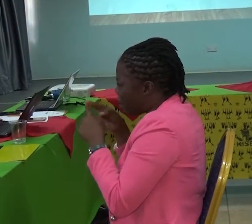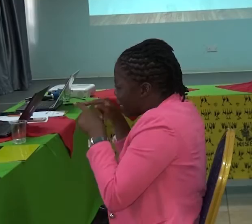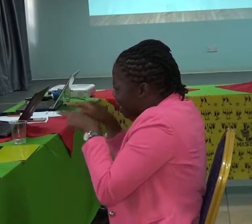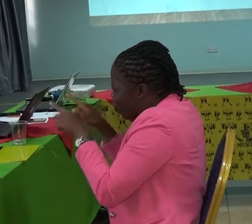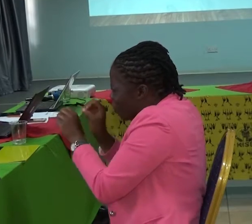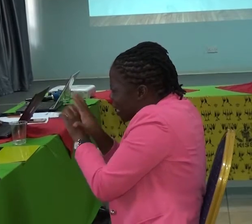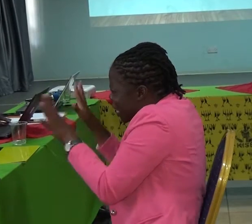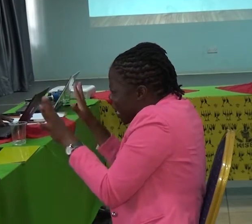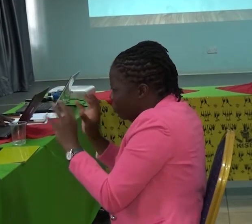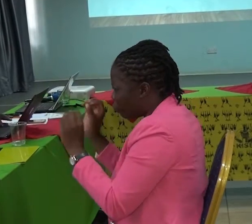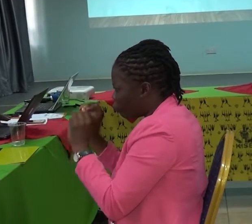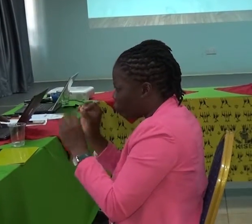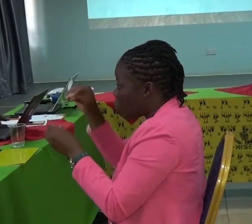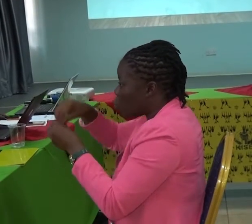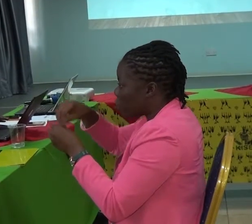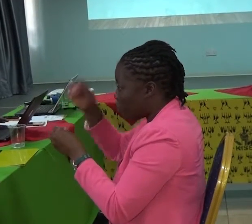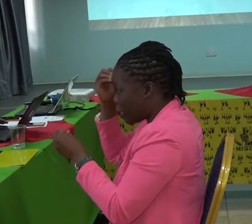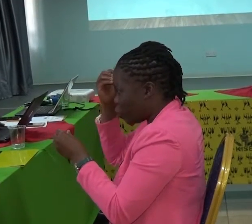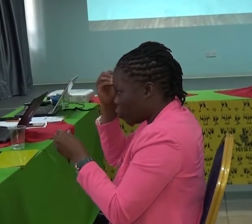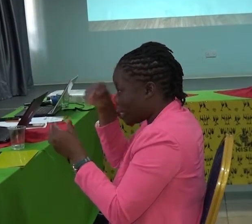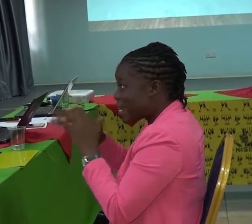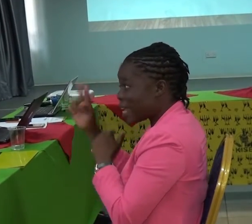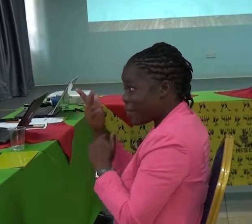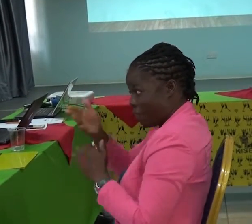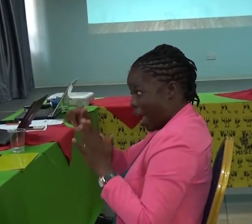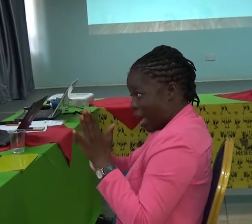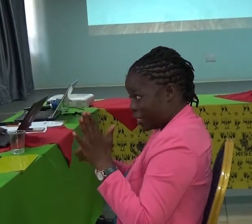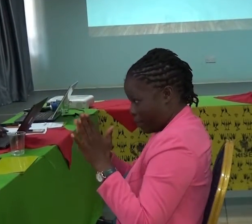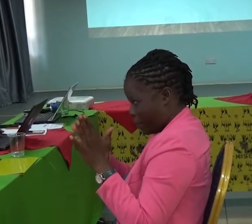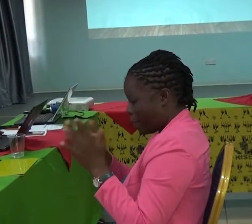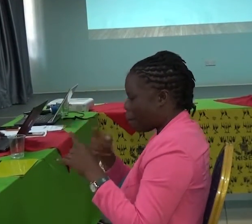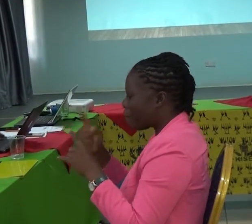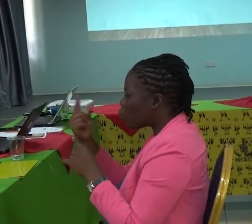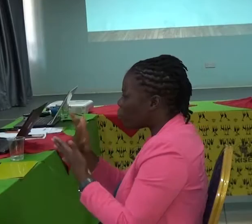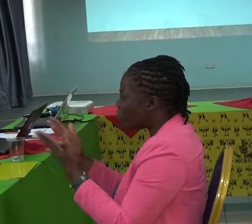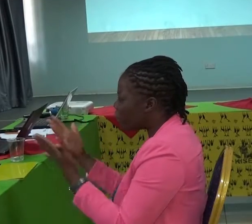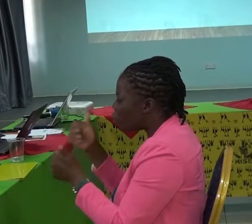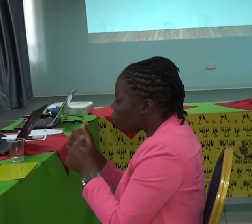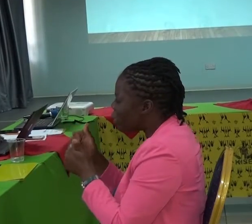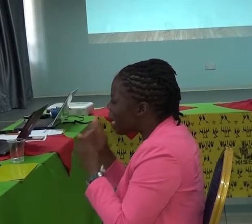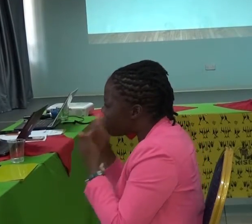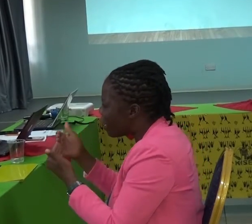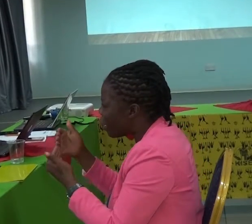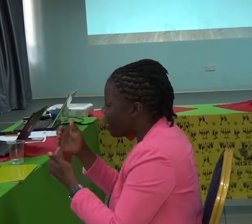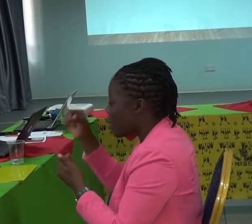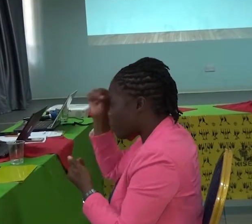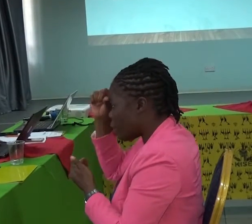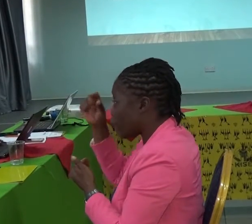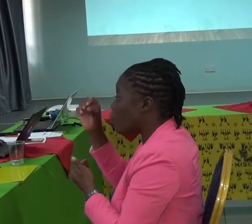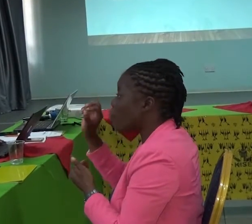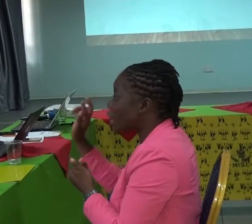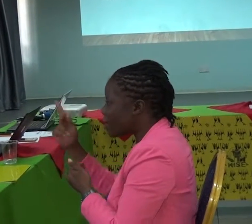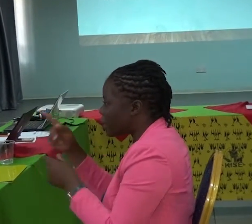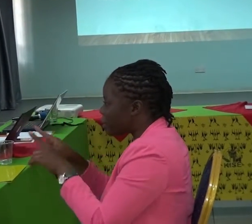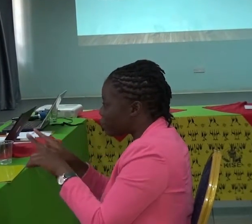inclusive education. It wasn't very clear. But one of the things that I appreciate the government of Kenya and the Ministry of Education,